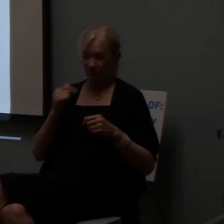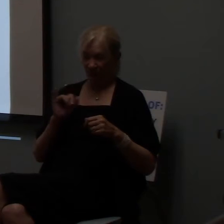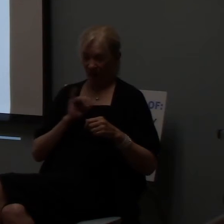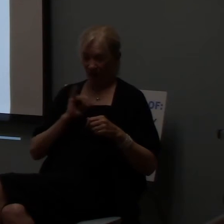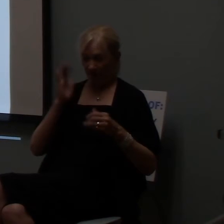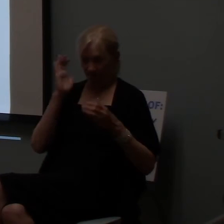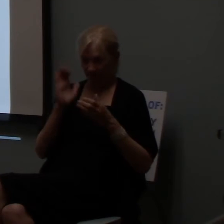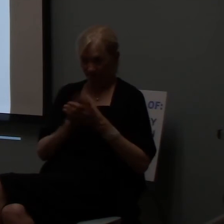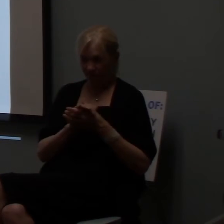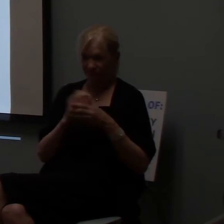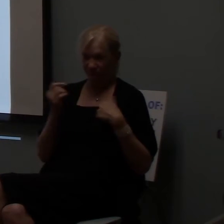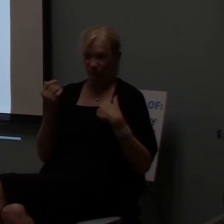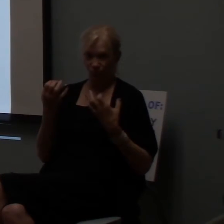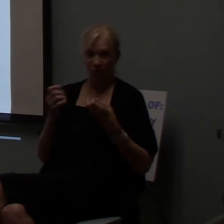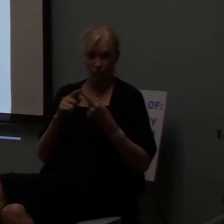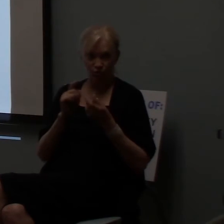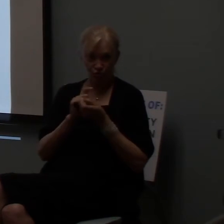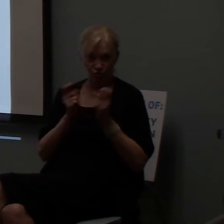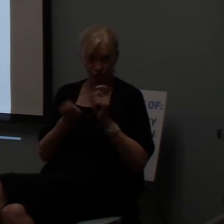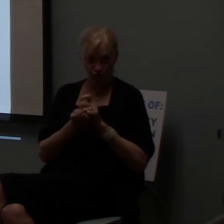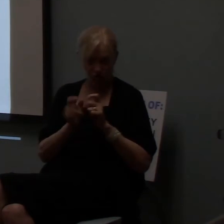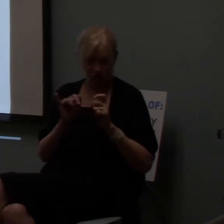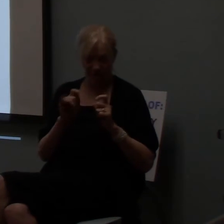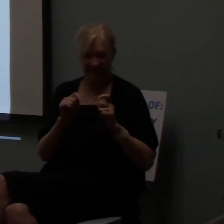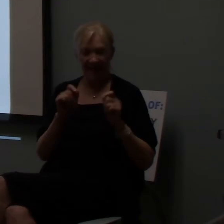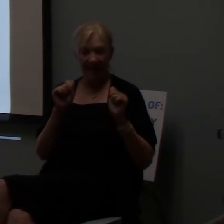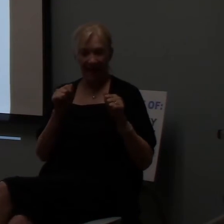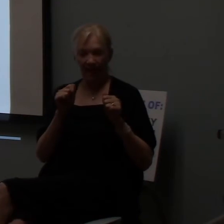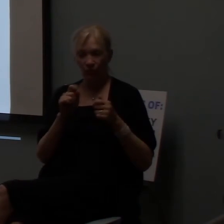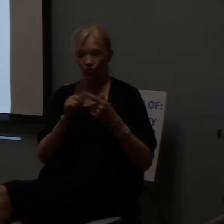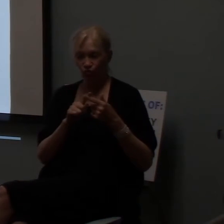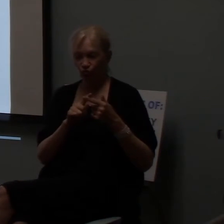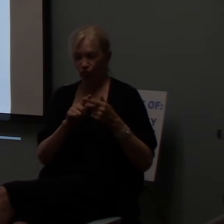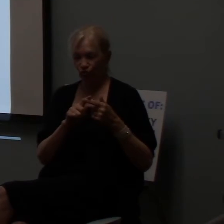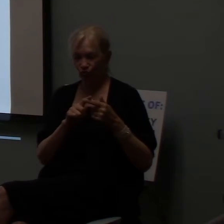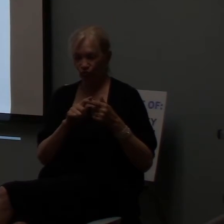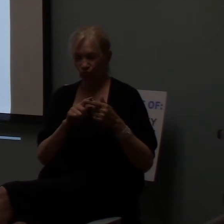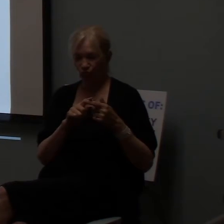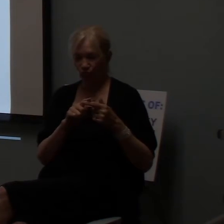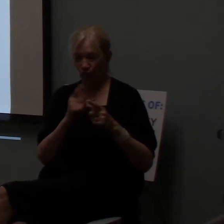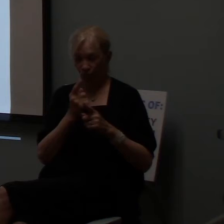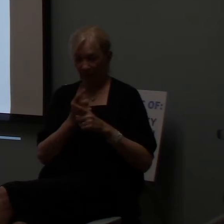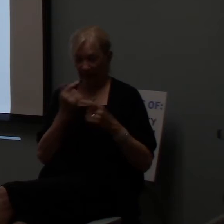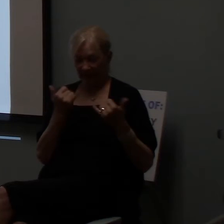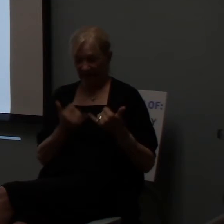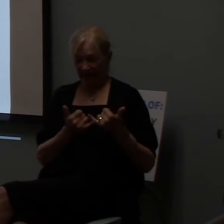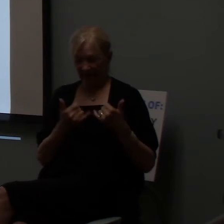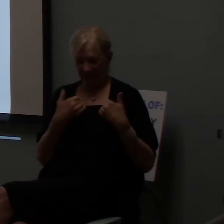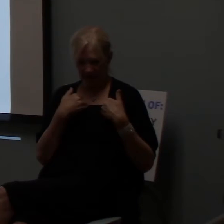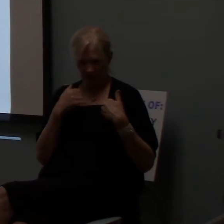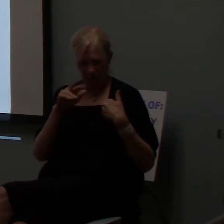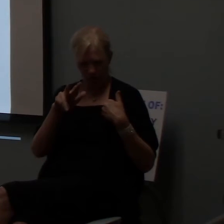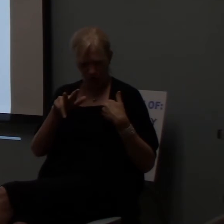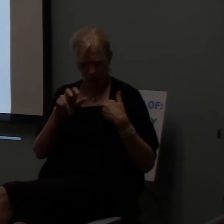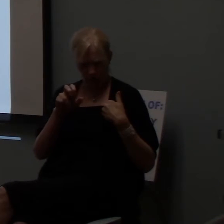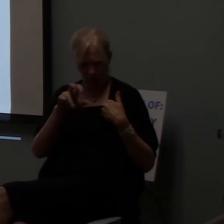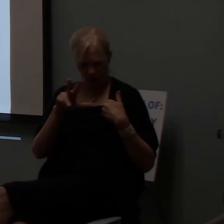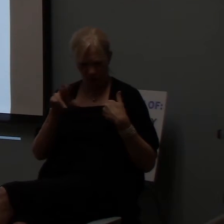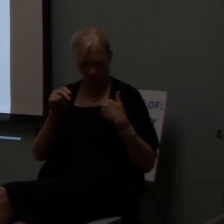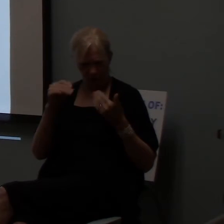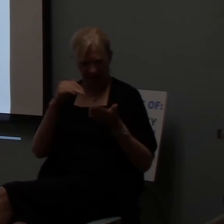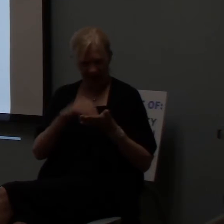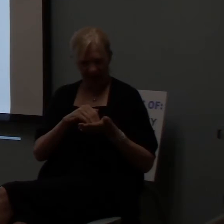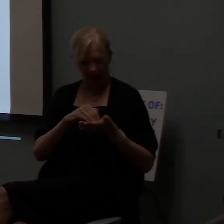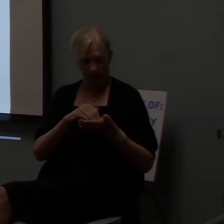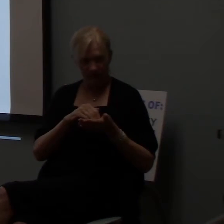believe, I want to change it. You know, I want to be able to go. Right now we have had 330,000 citizens in